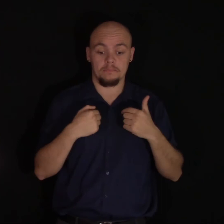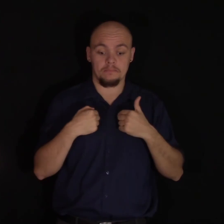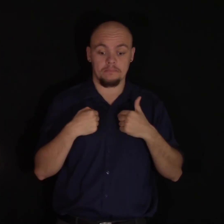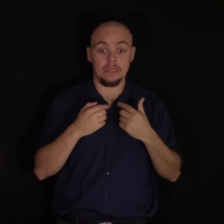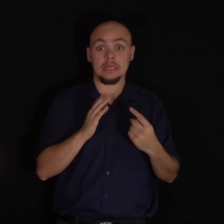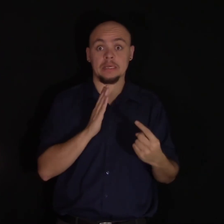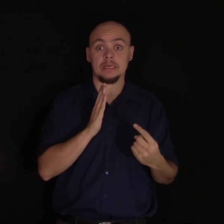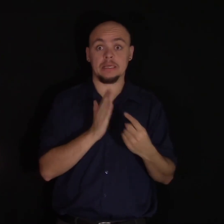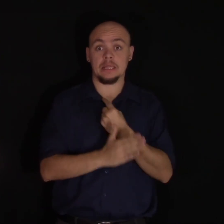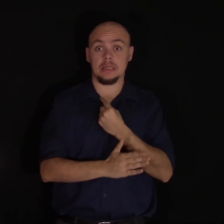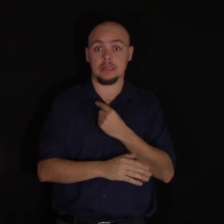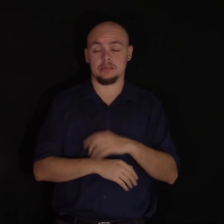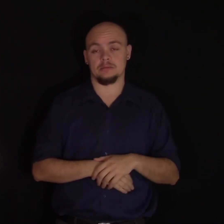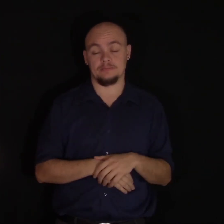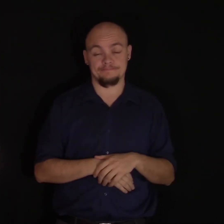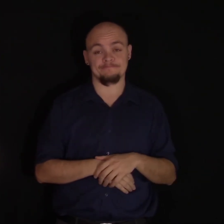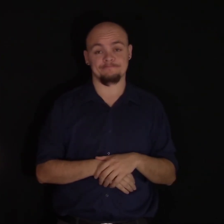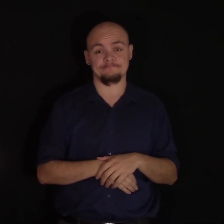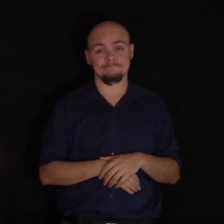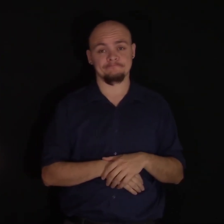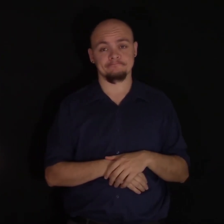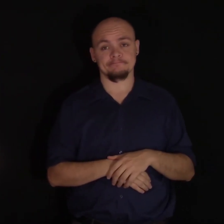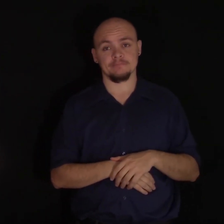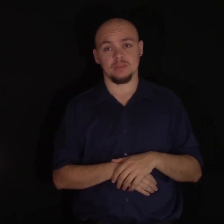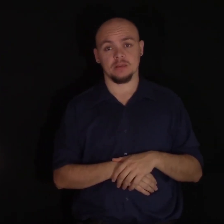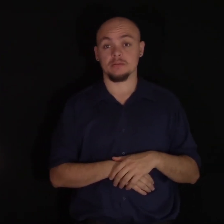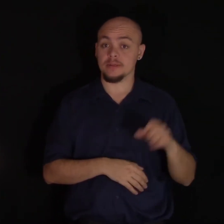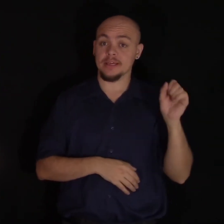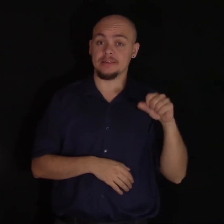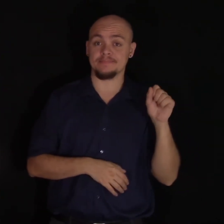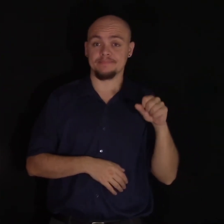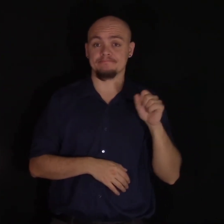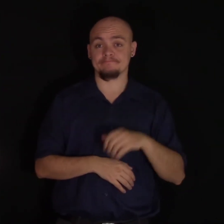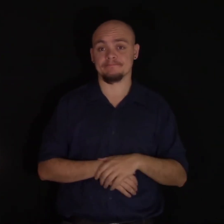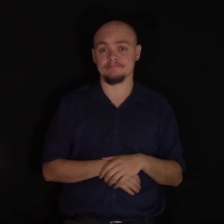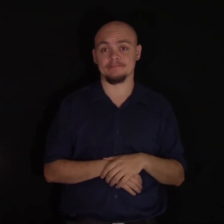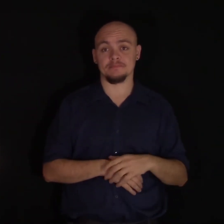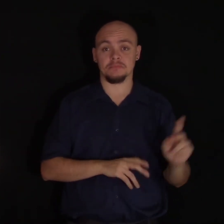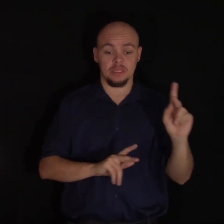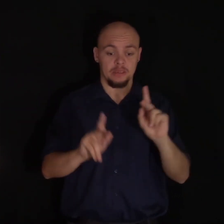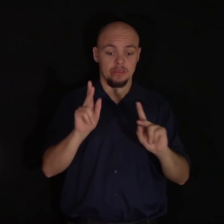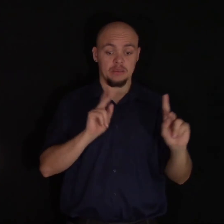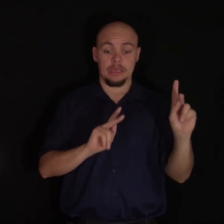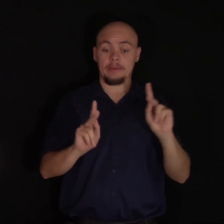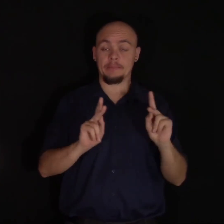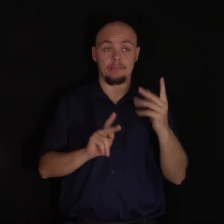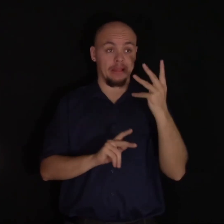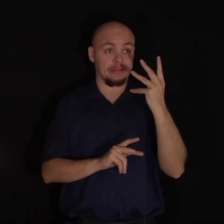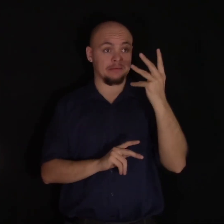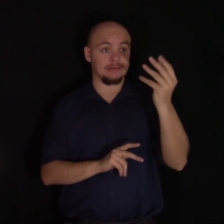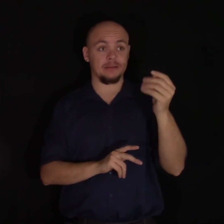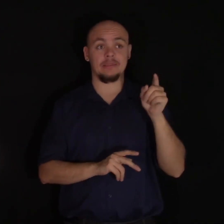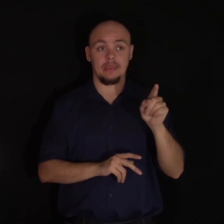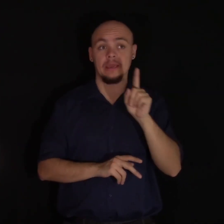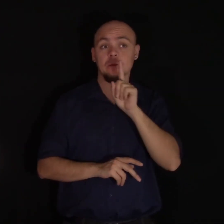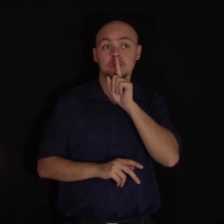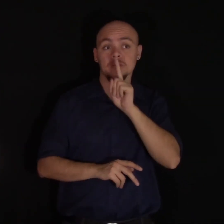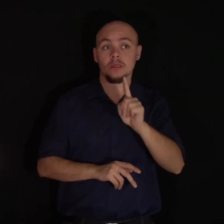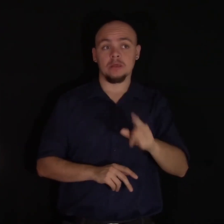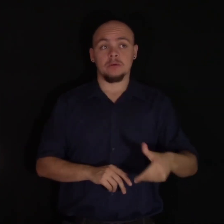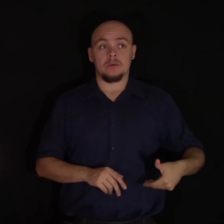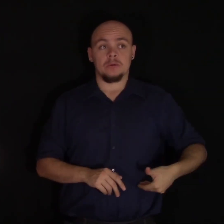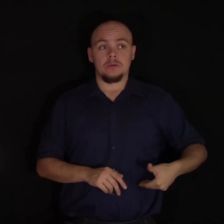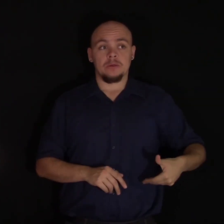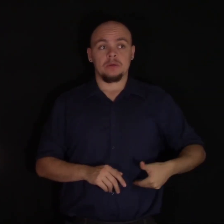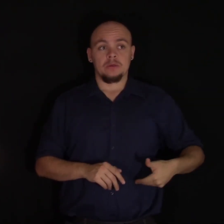killed. And yeah, there are some people out there who would do it, and they would feel that they're doing a